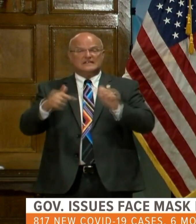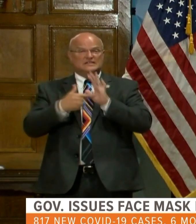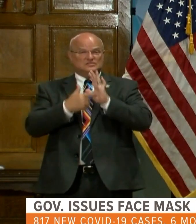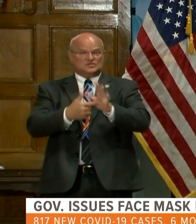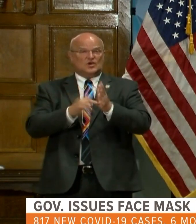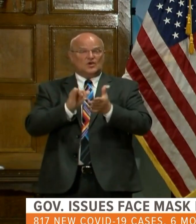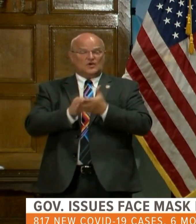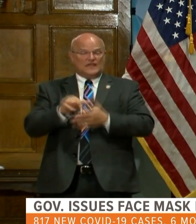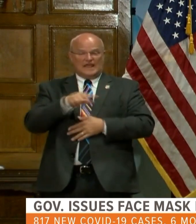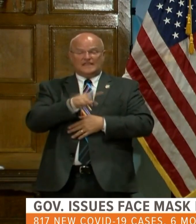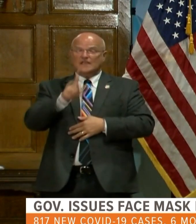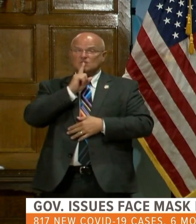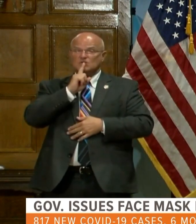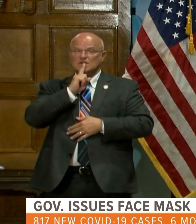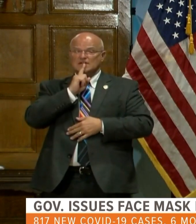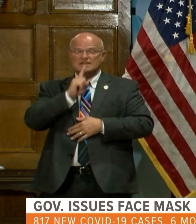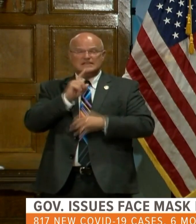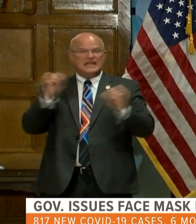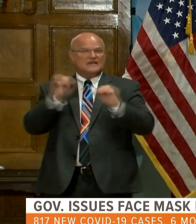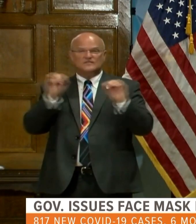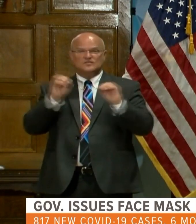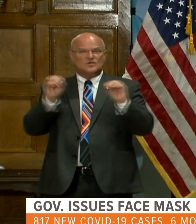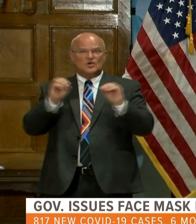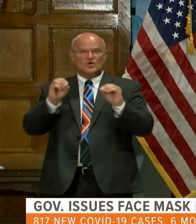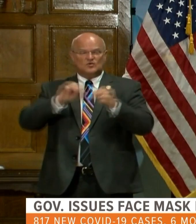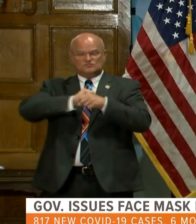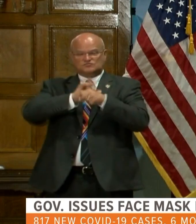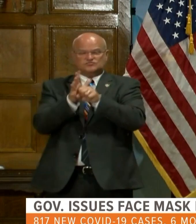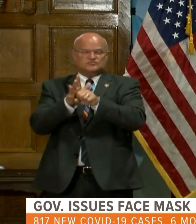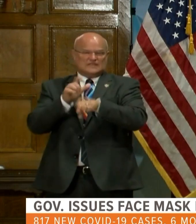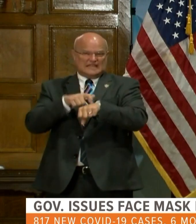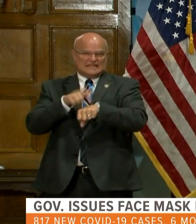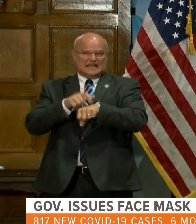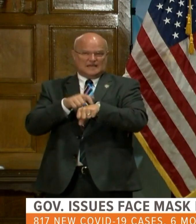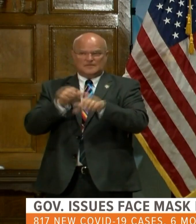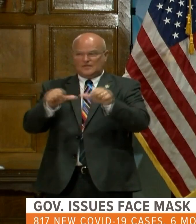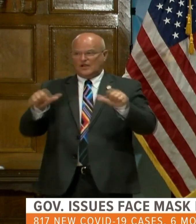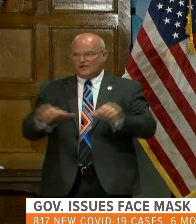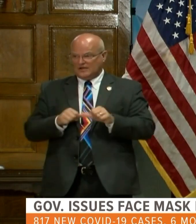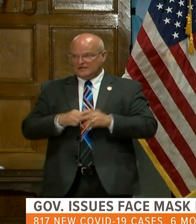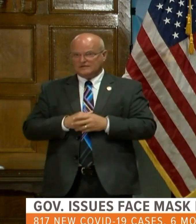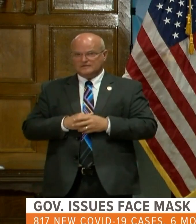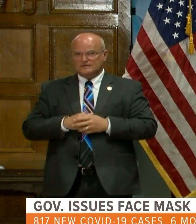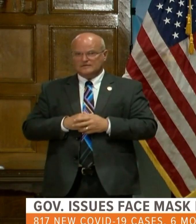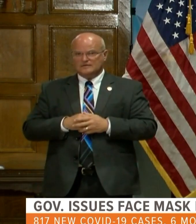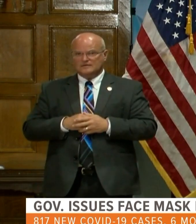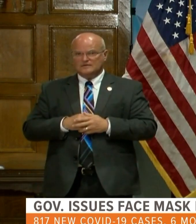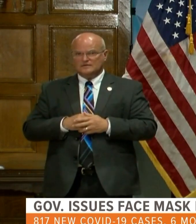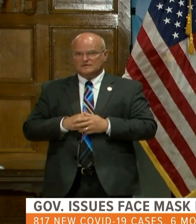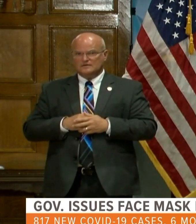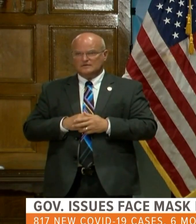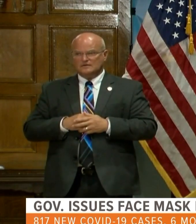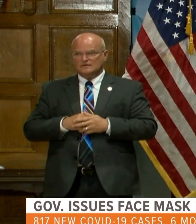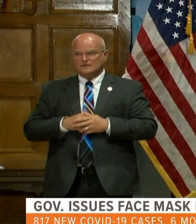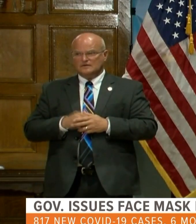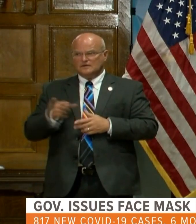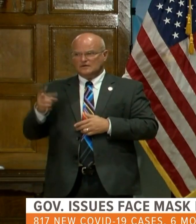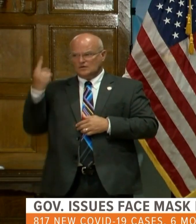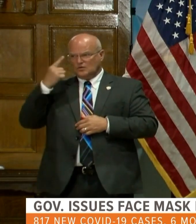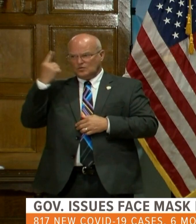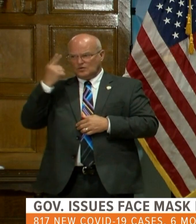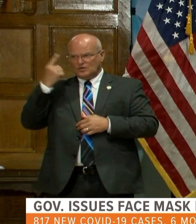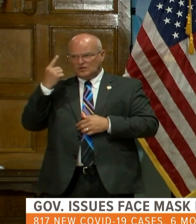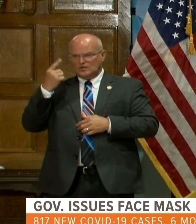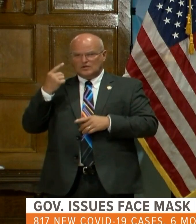show that they really are free of COVID for that period of time in their area. I'm sorry. I just wondered